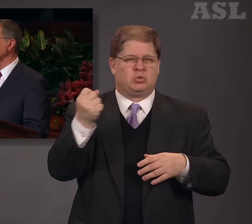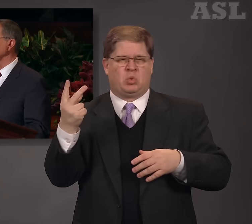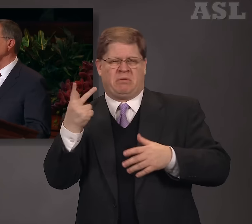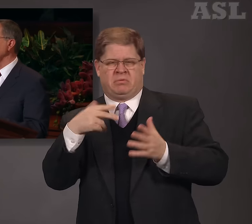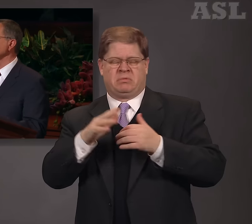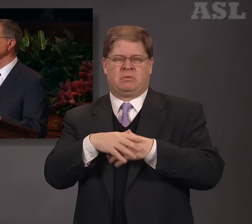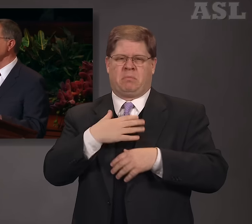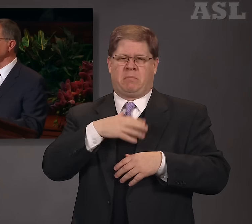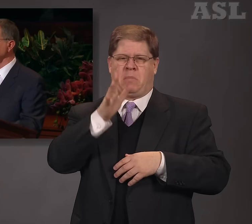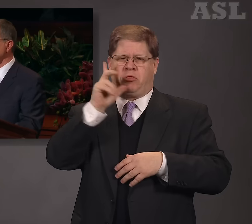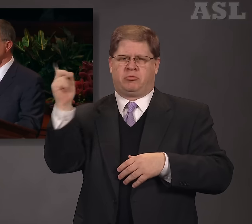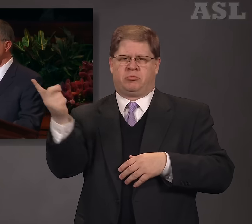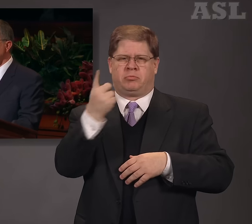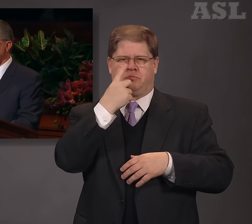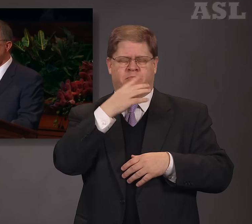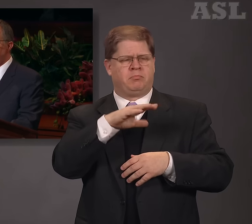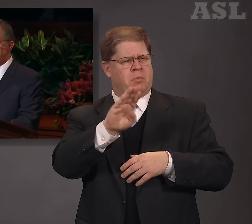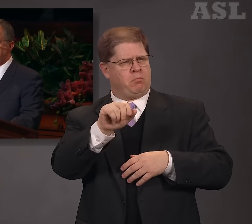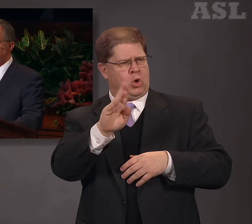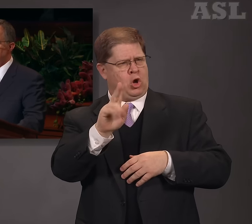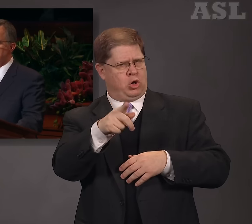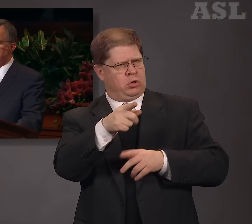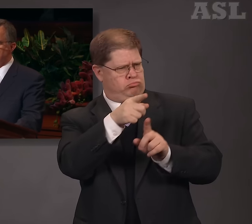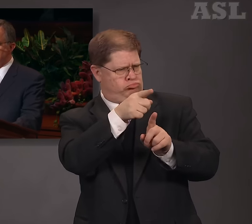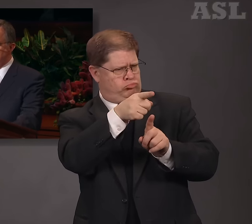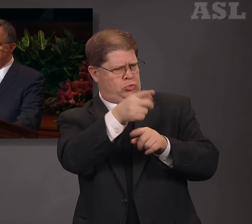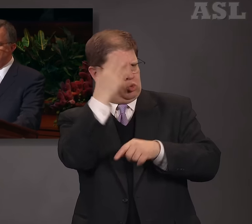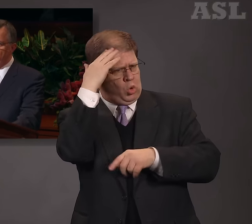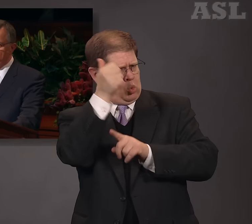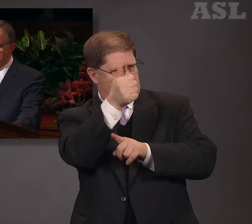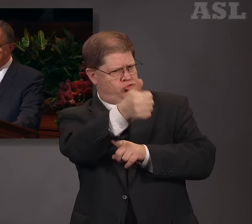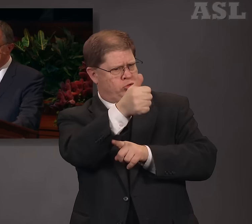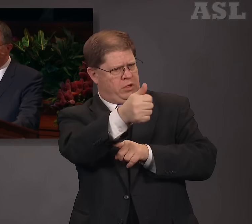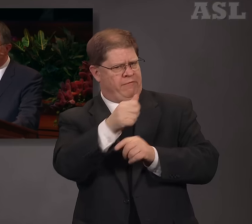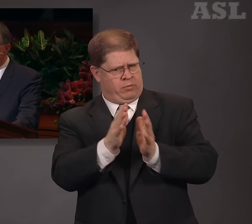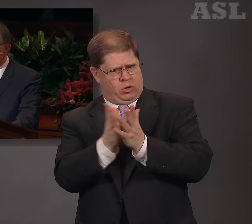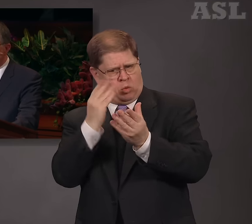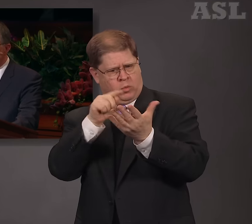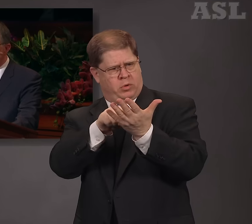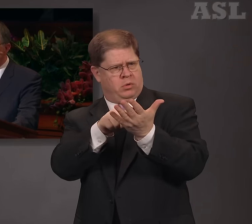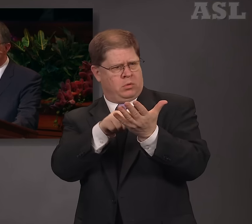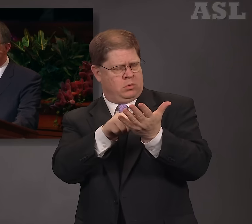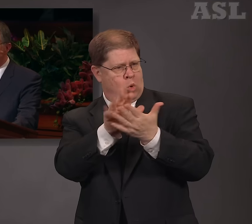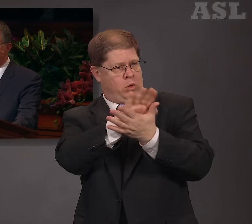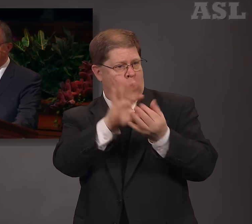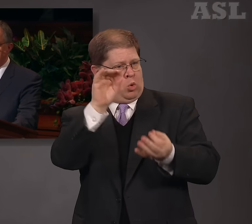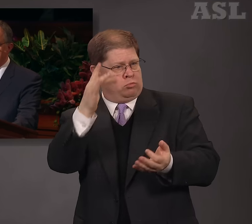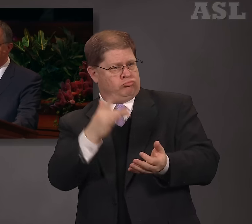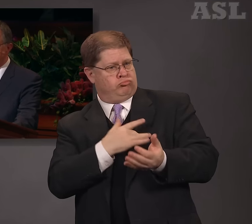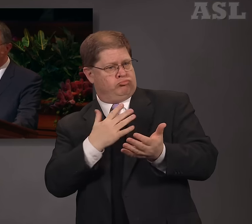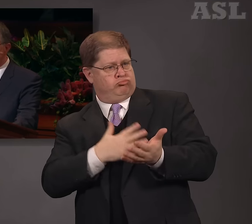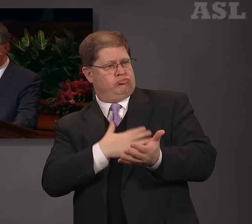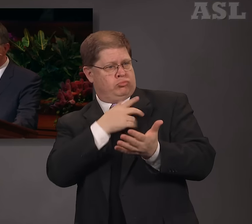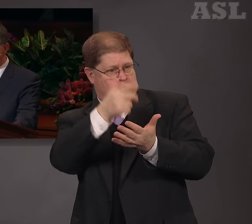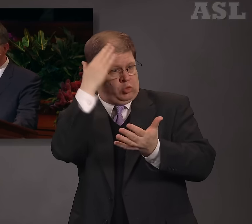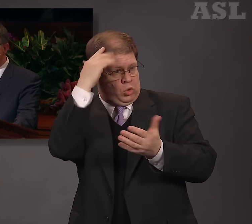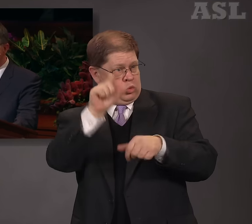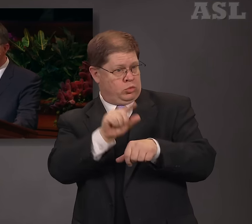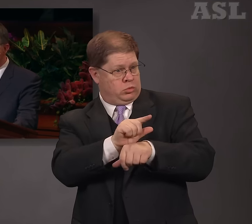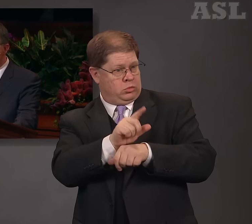my mother asked me, "Mark, do you know for yourself by the Holy Ghost that the gospel is